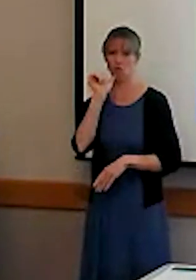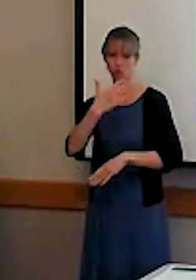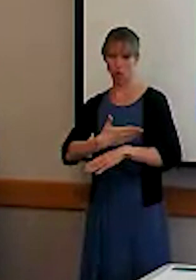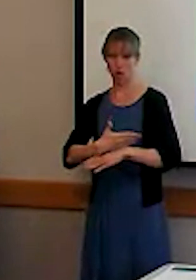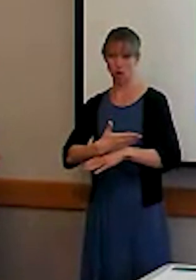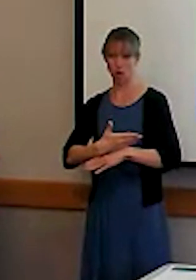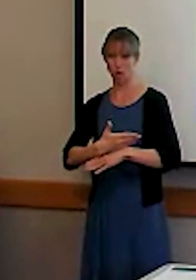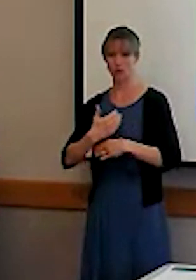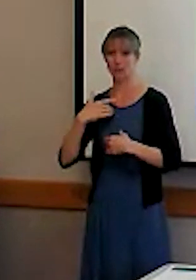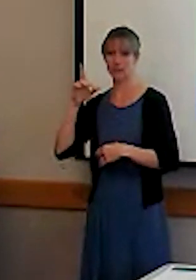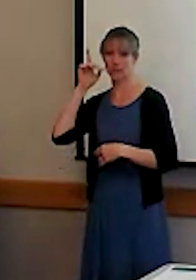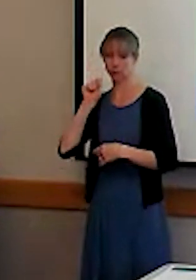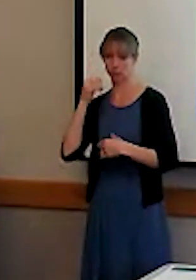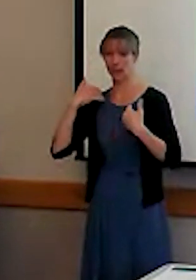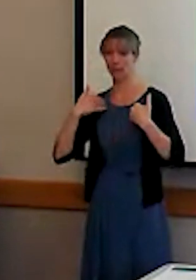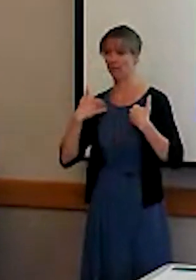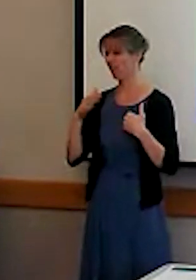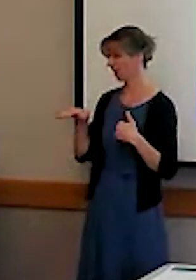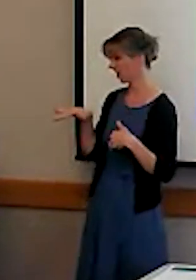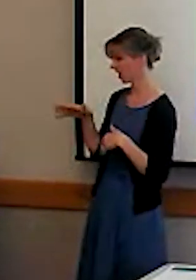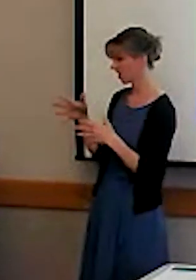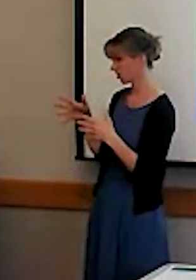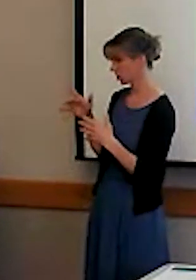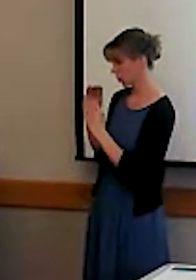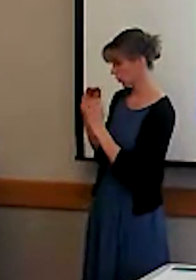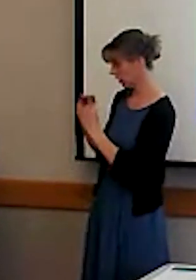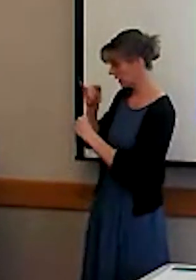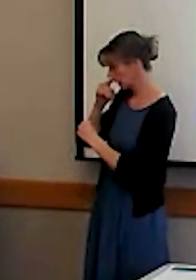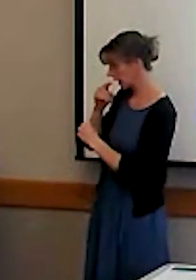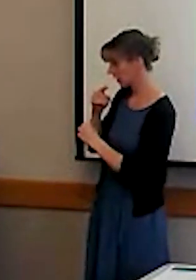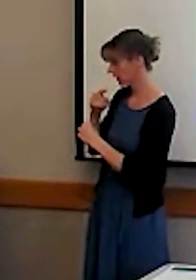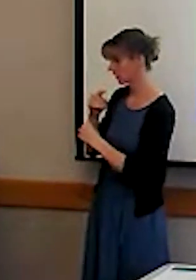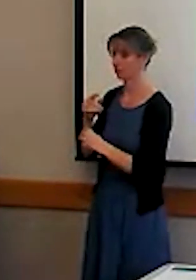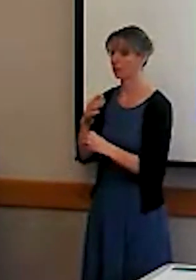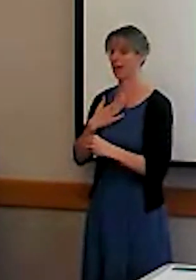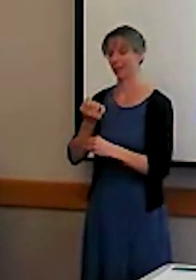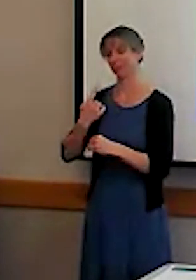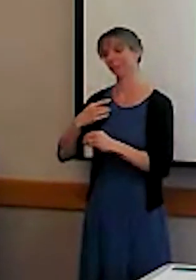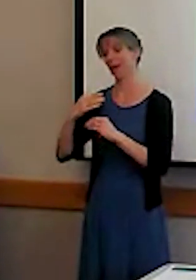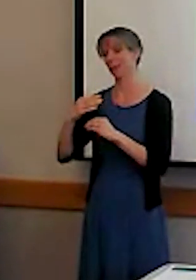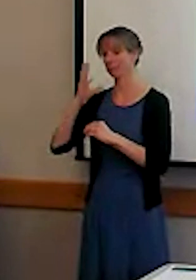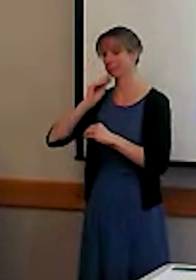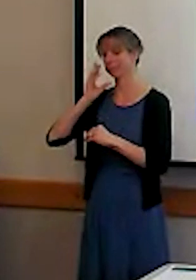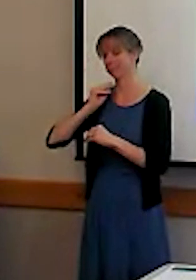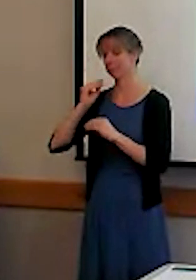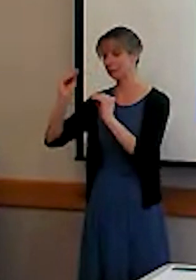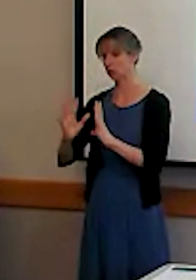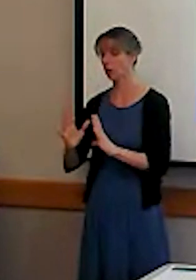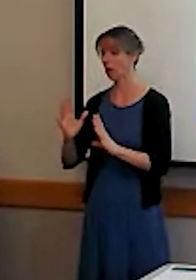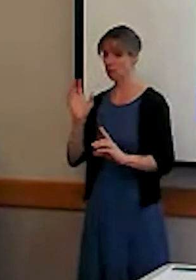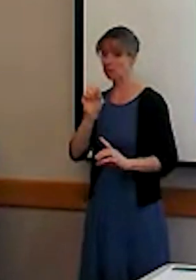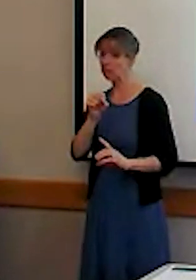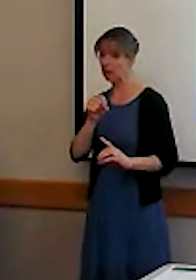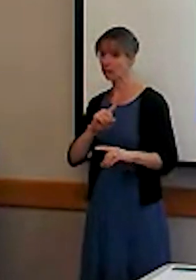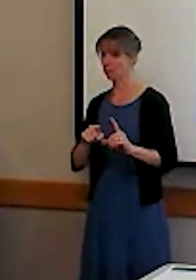daughter is with Down syndrome, she said, do you teach kids? And that's my teaching background. And I said,